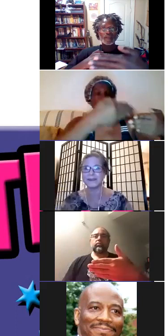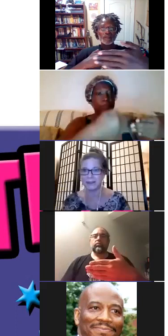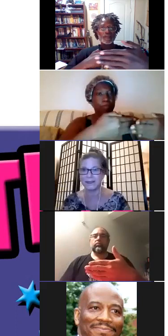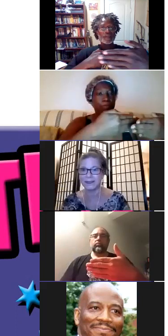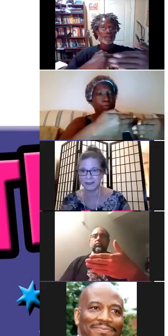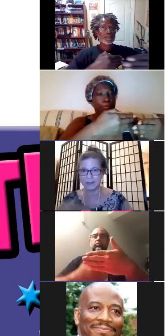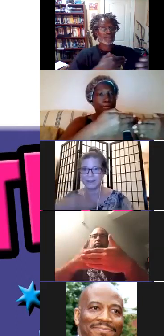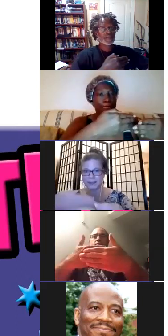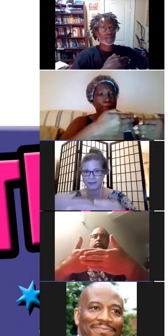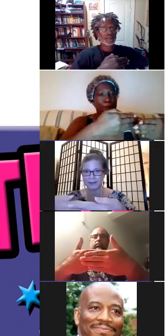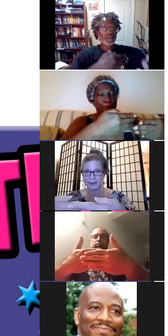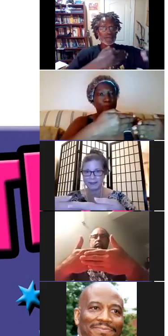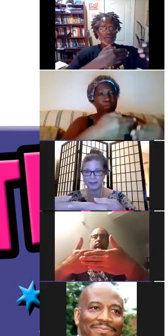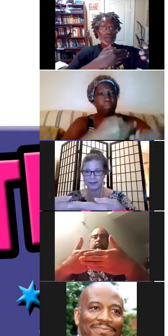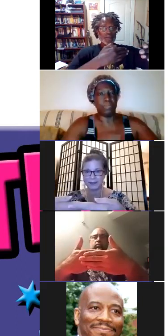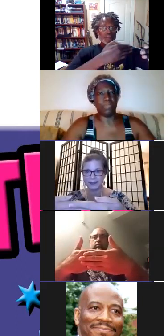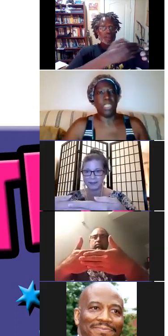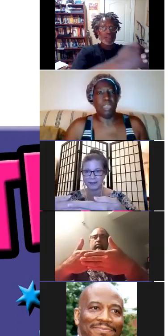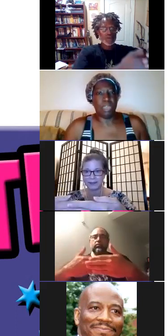Near.